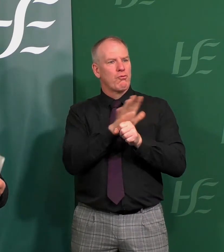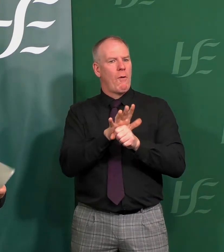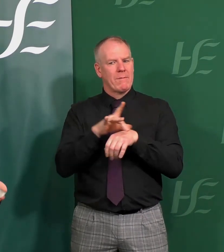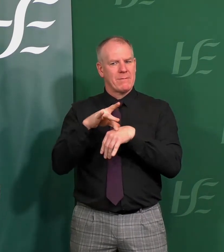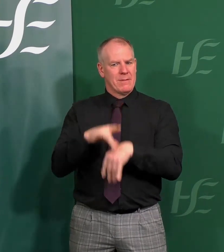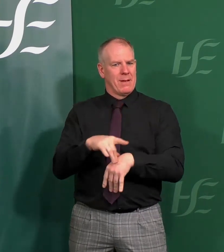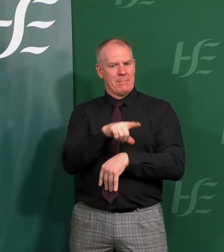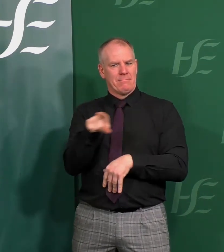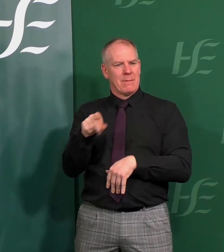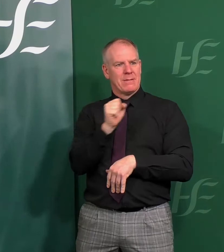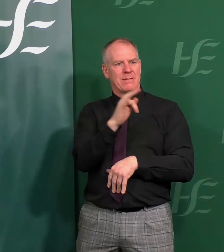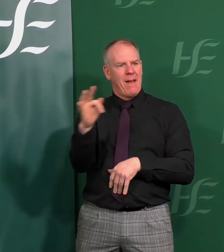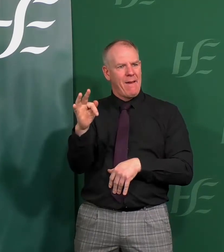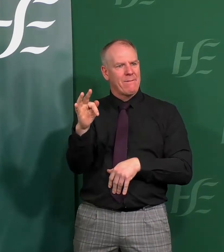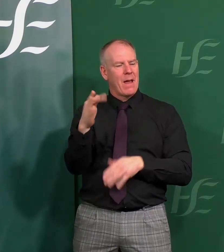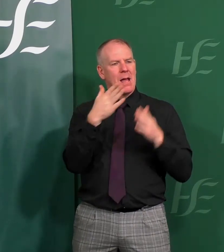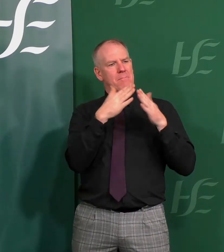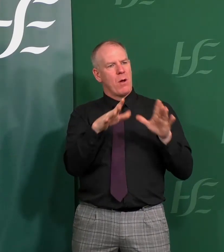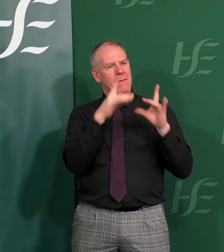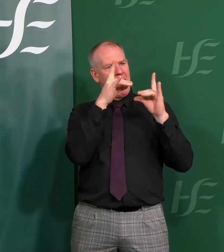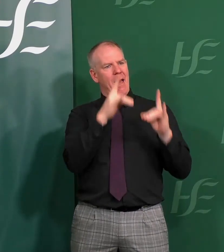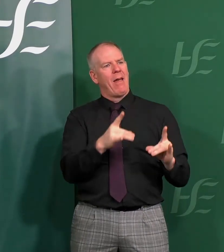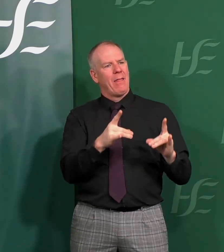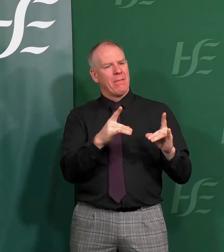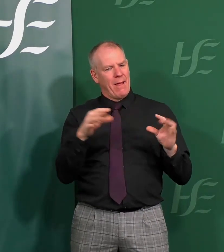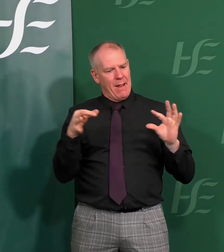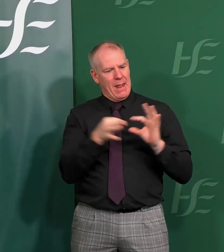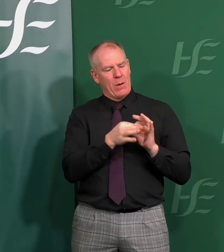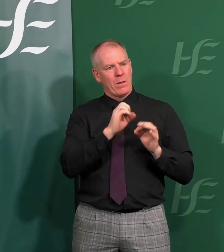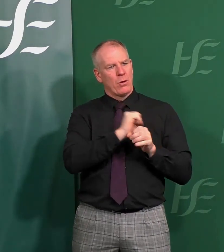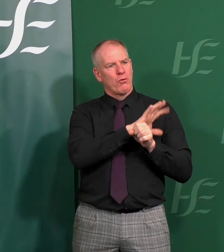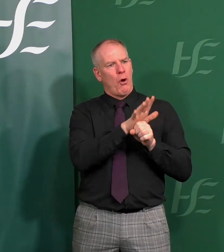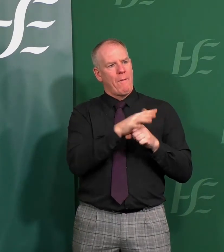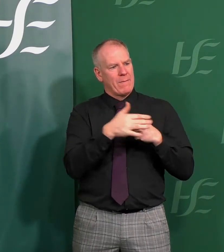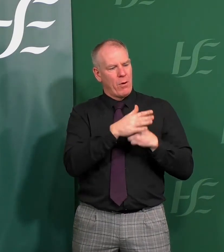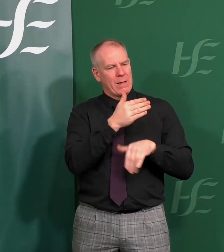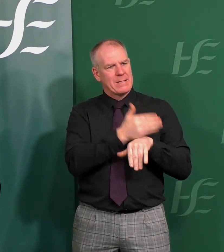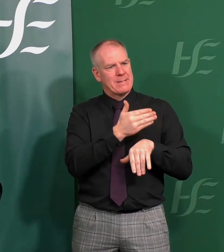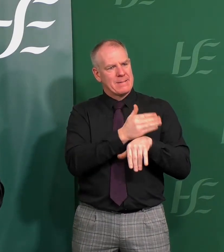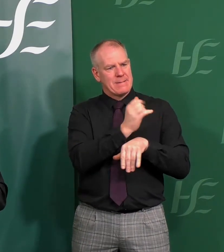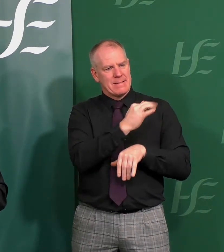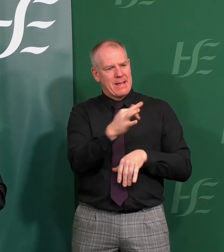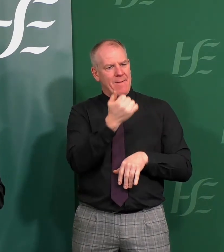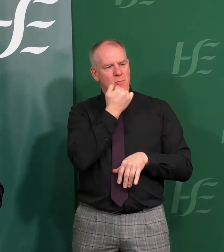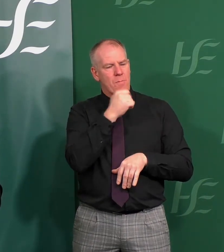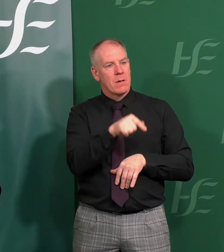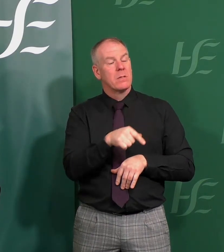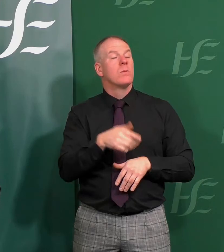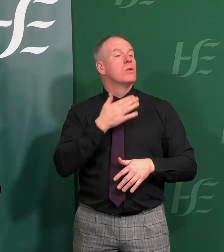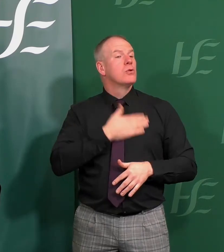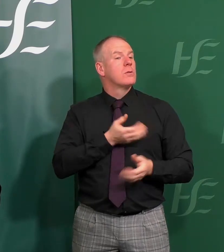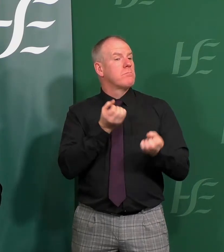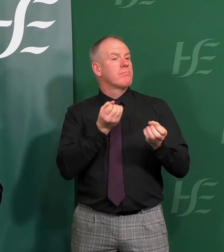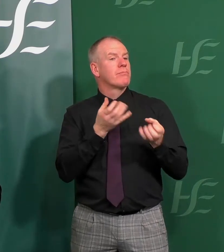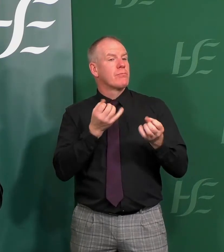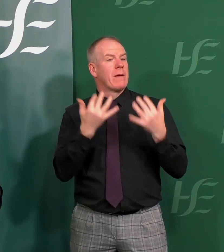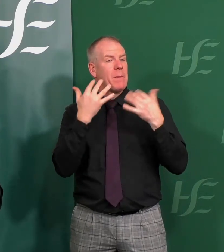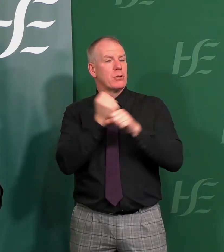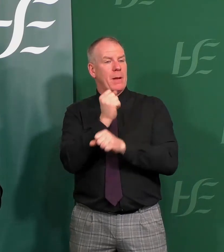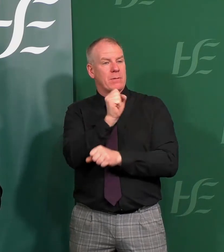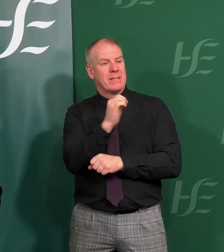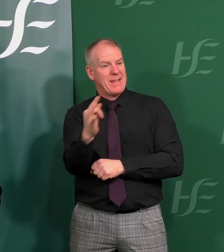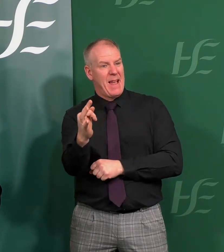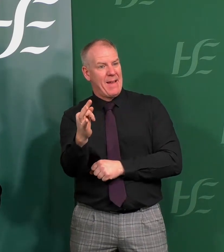indeed public health measures related to COVID and staff. And just to give you a little perspective on that, we have